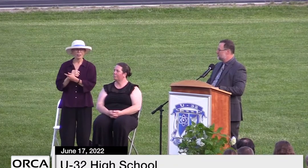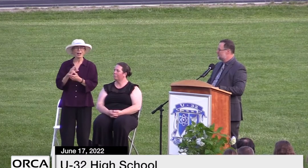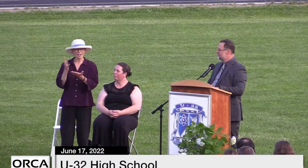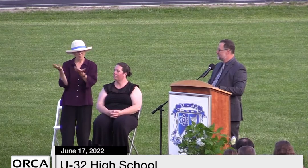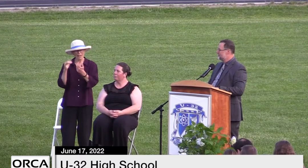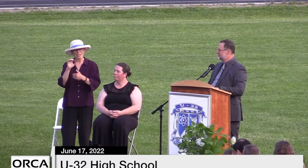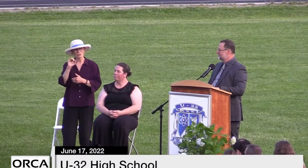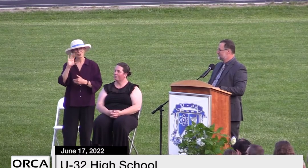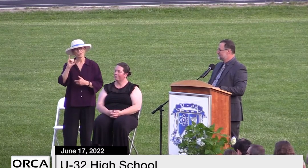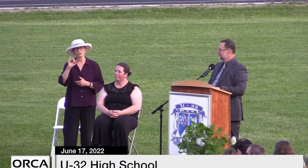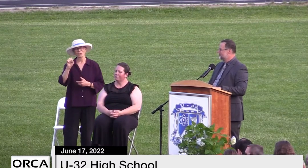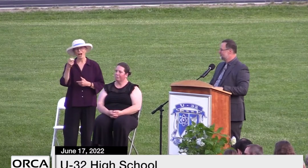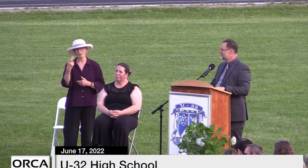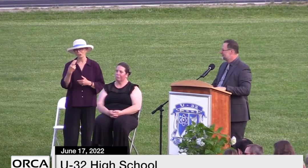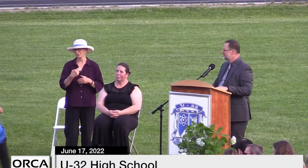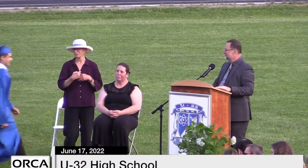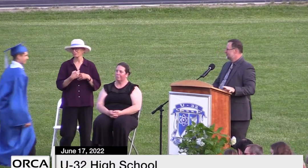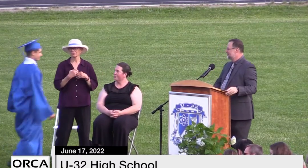Josh.